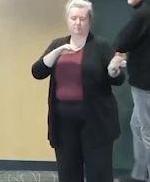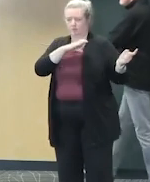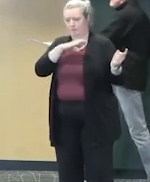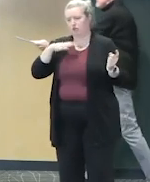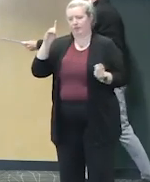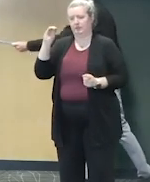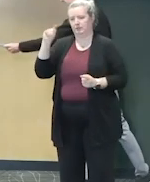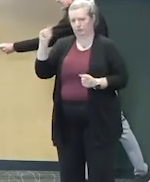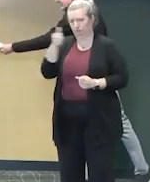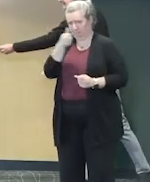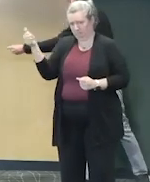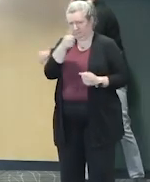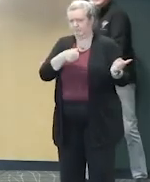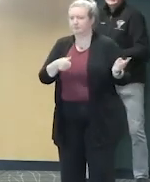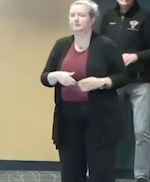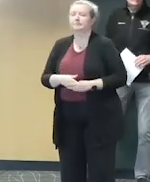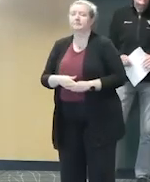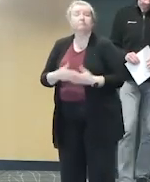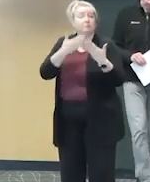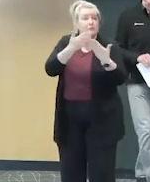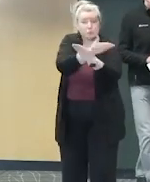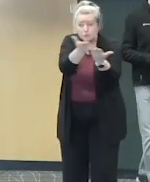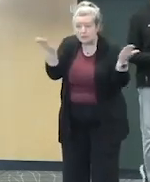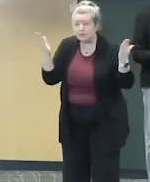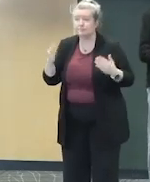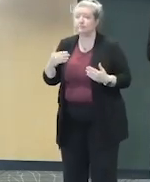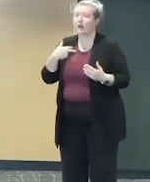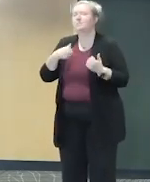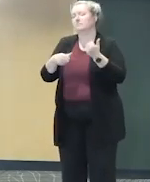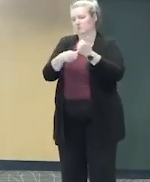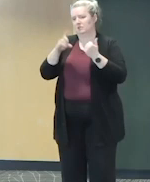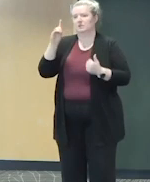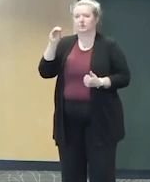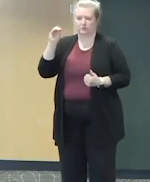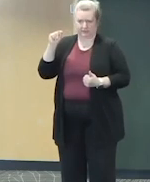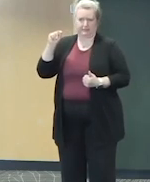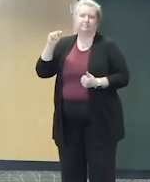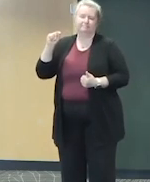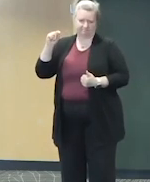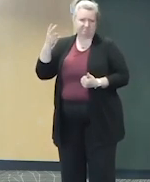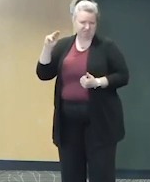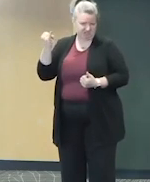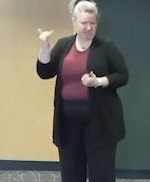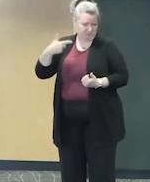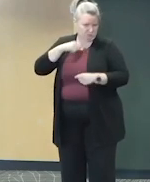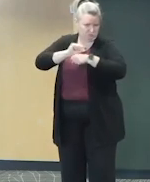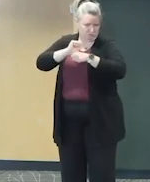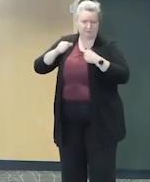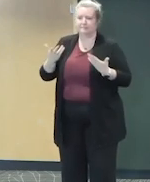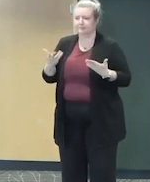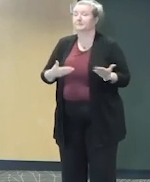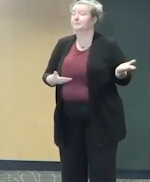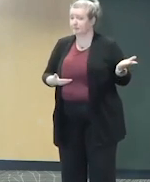Thank you, Governor. Good afternoon, everyone. My name is Joe Bertone. I'm the Deputy Commissioner of the New Jersey Department of Transportation. I would like to assure you that the New Jersey Department